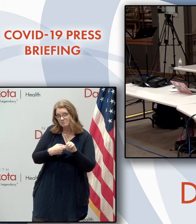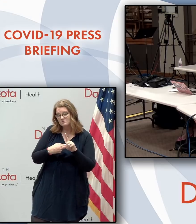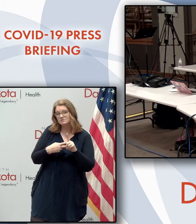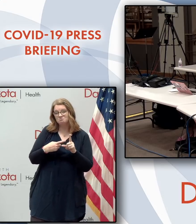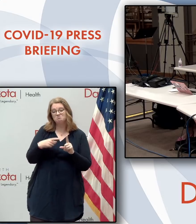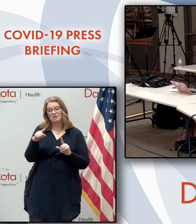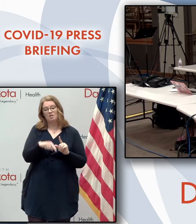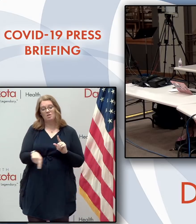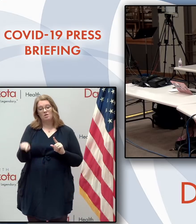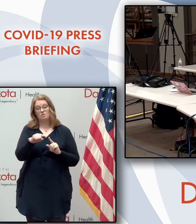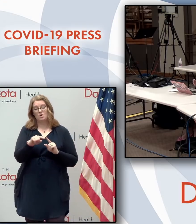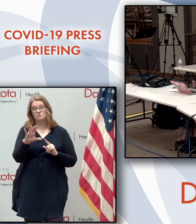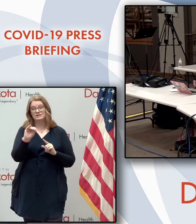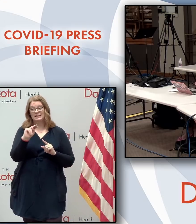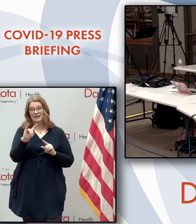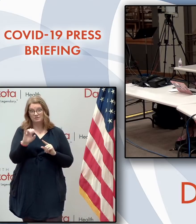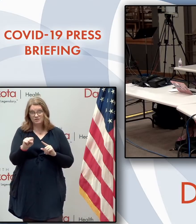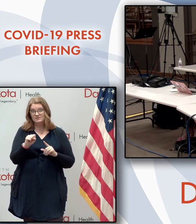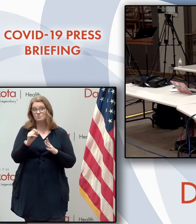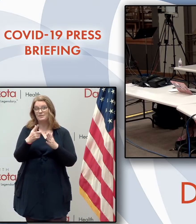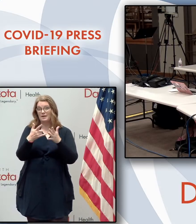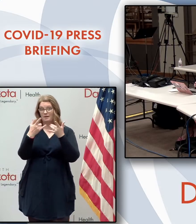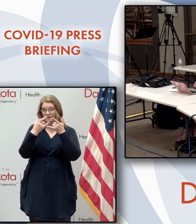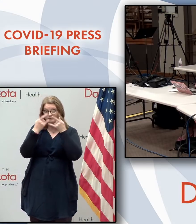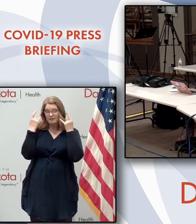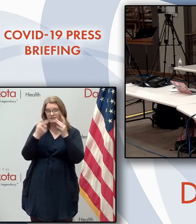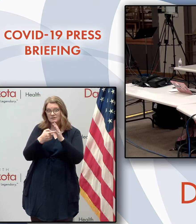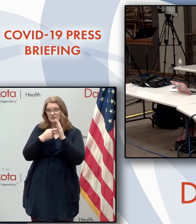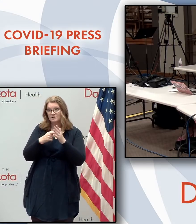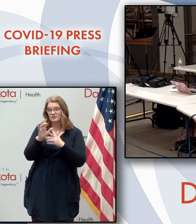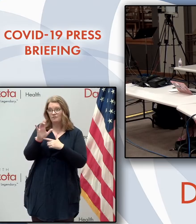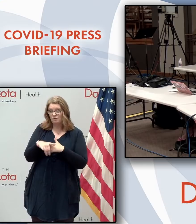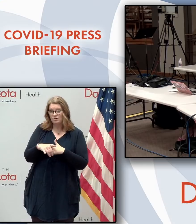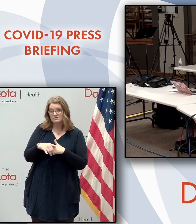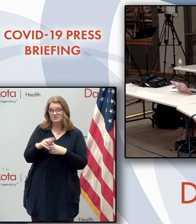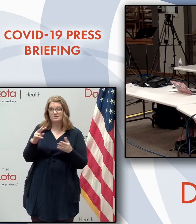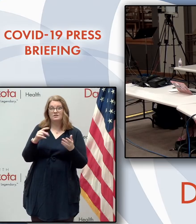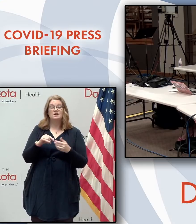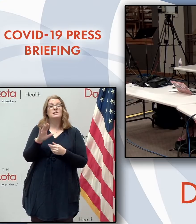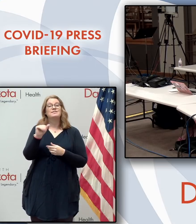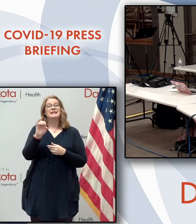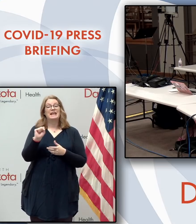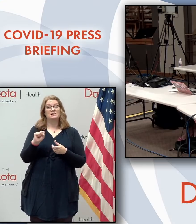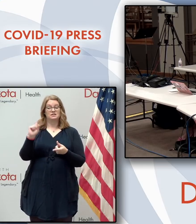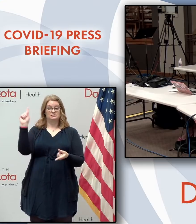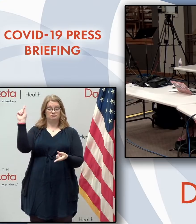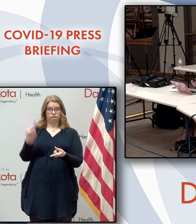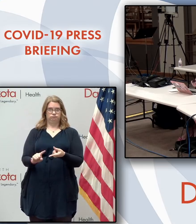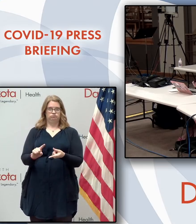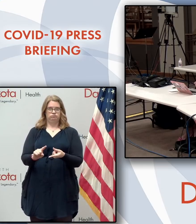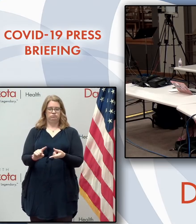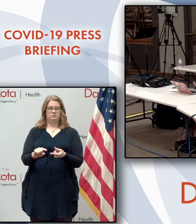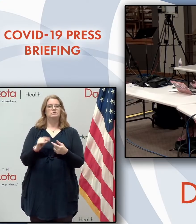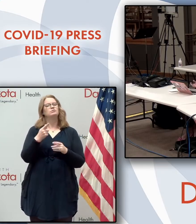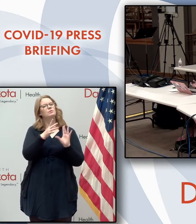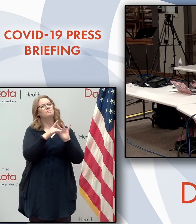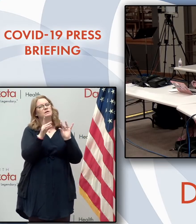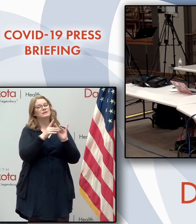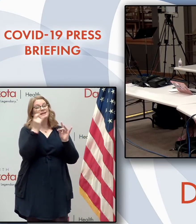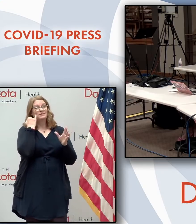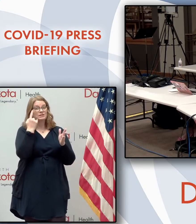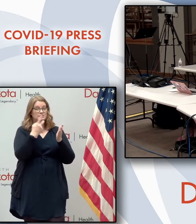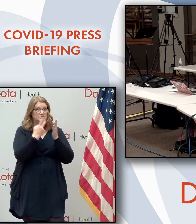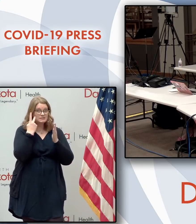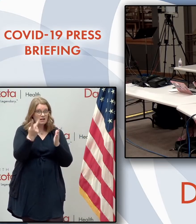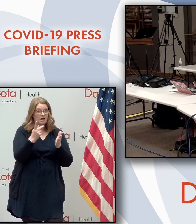that those counties with the mandates that were enforced had half as many cases as the statewide average. So you mentioned that if you saw research